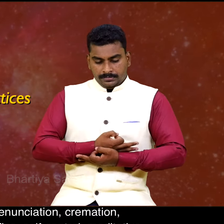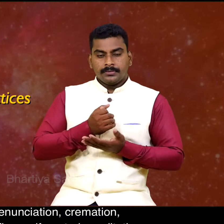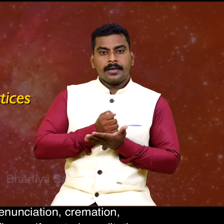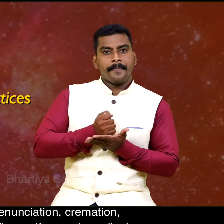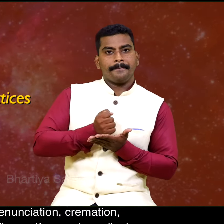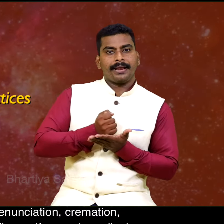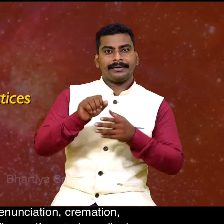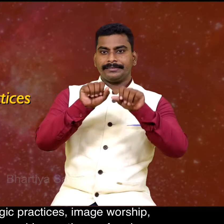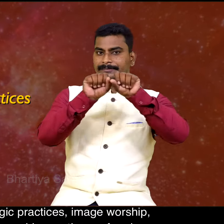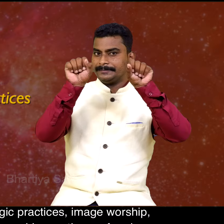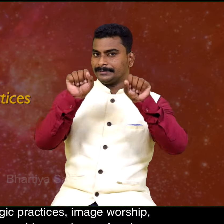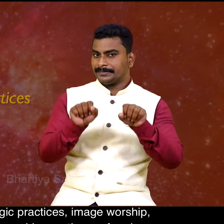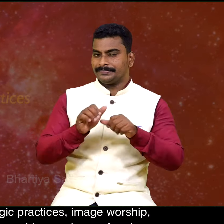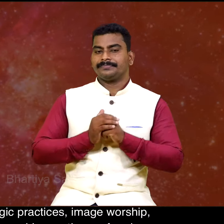meditative and yogic practices,